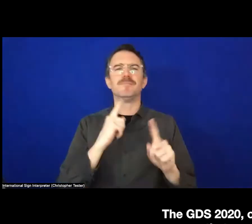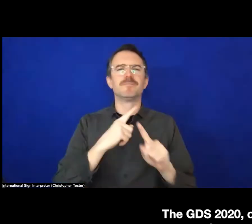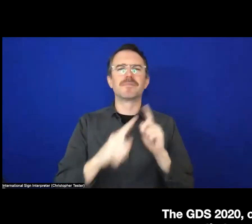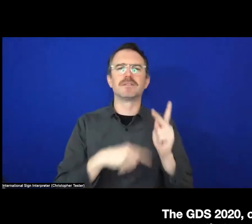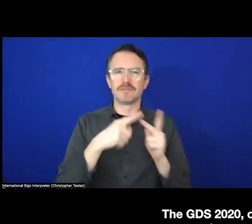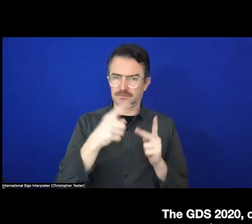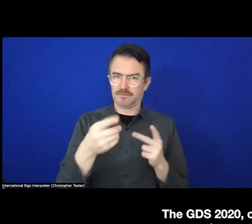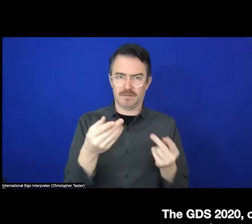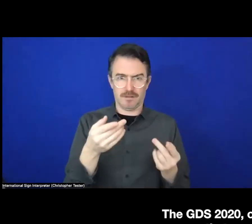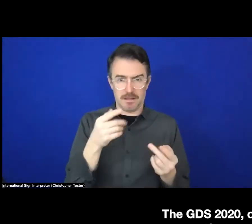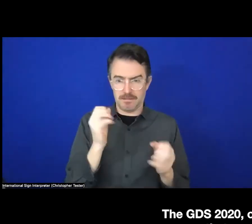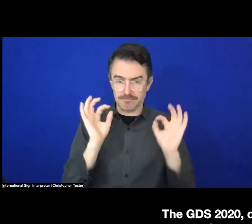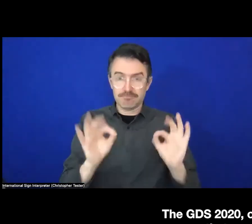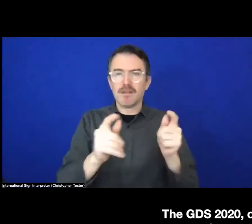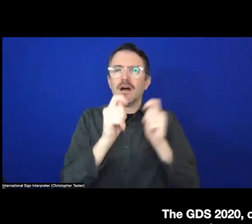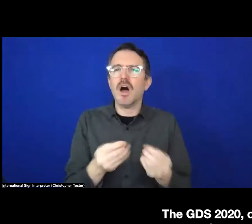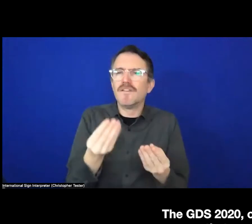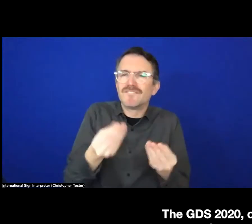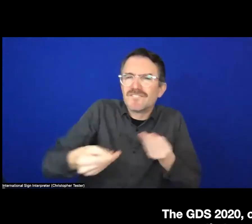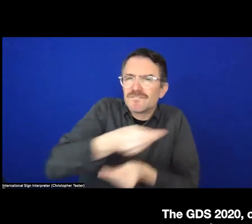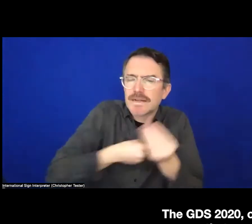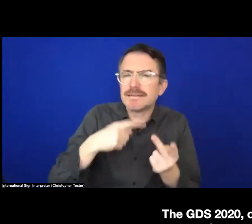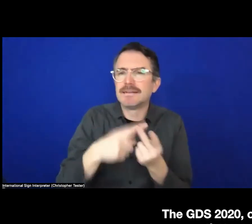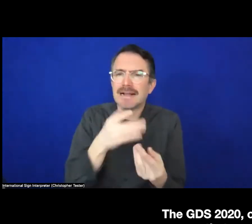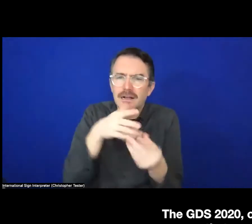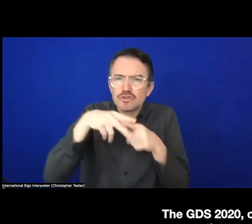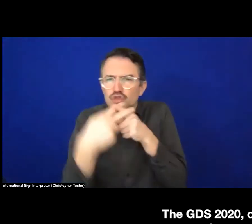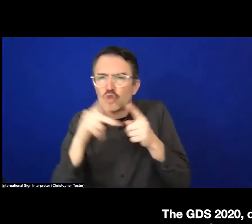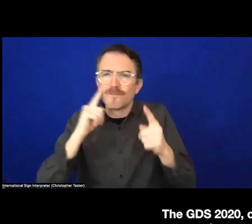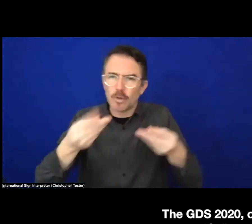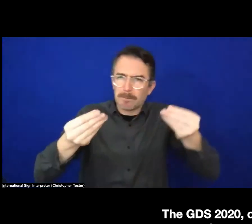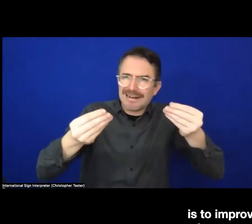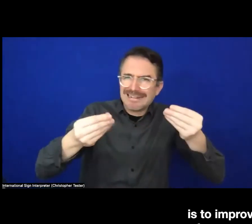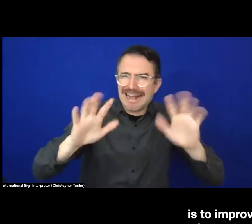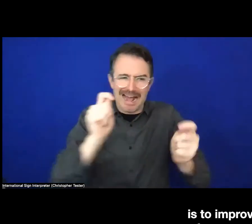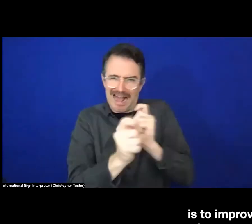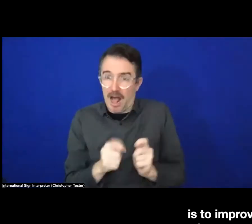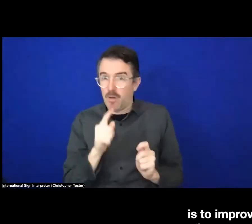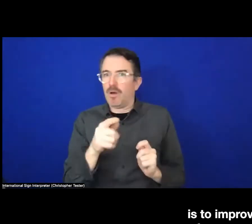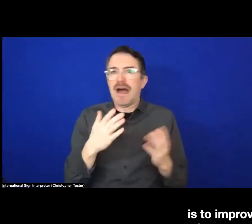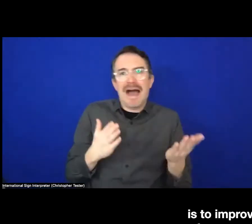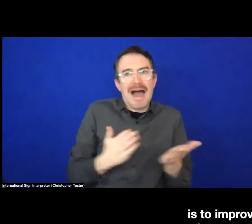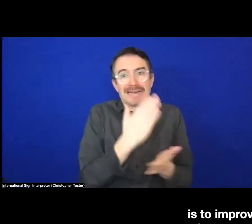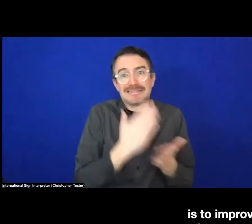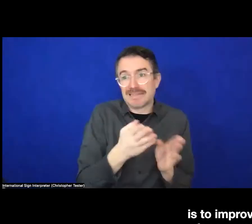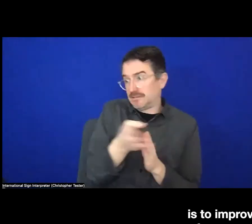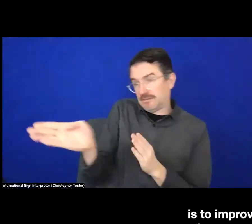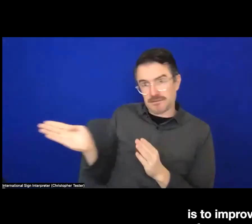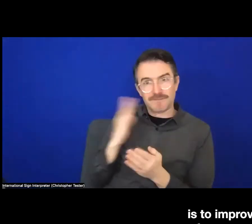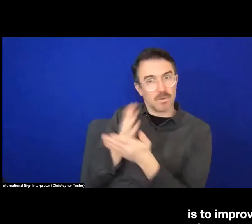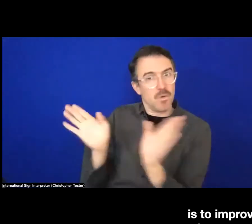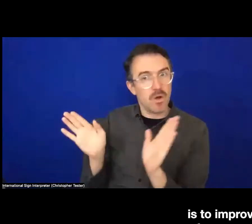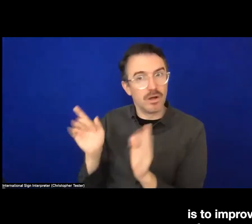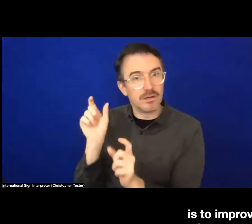And related to the GDS 2020, one of the commitments that we are working on is to improve the